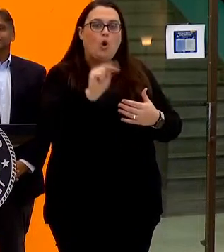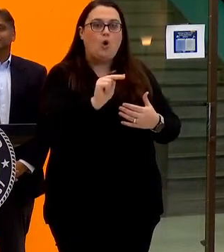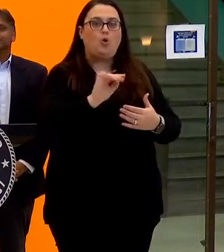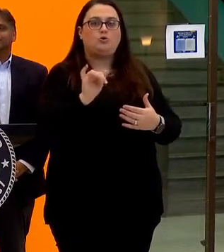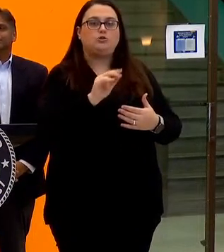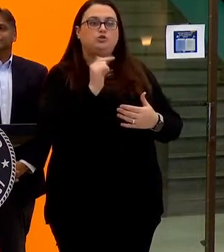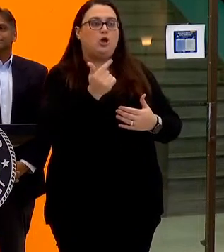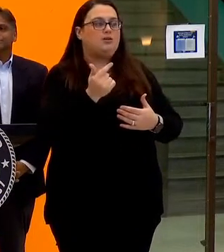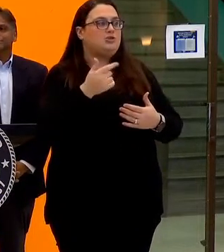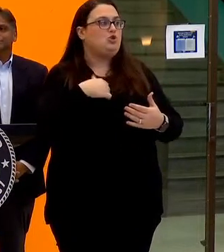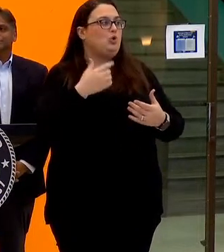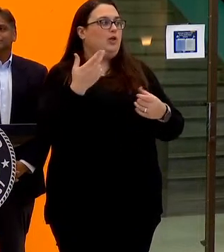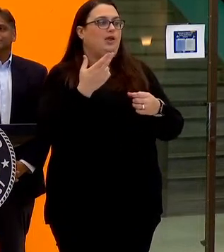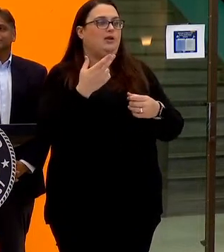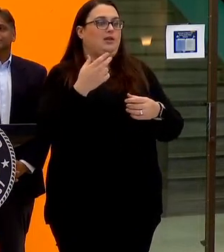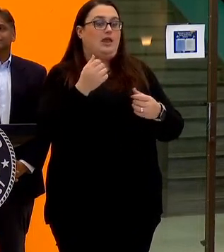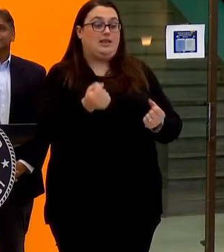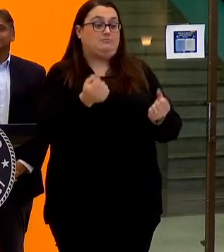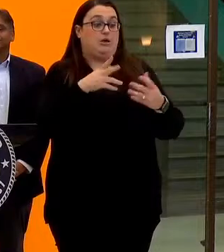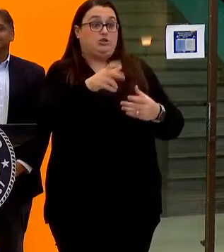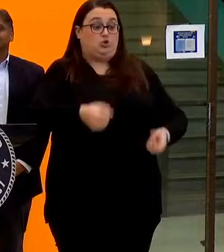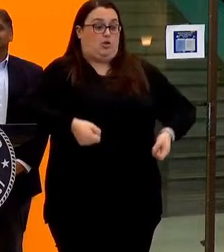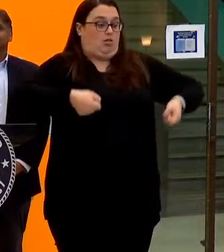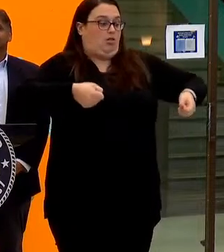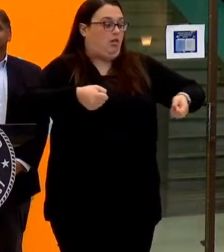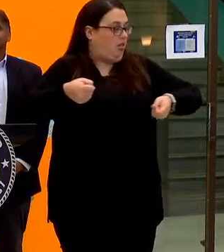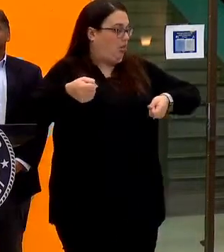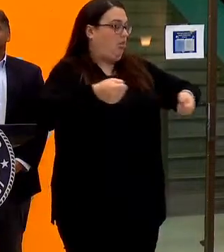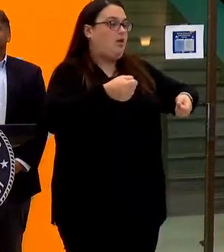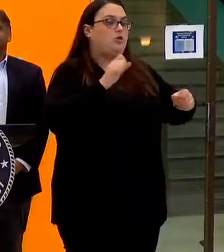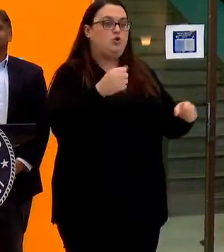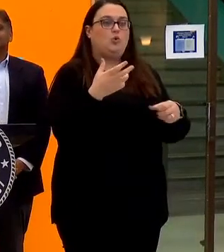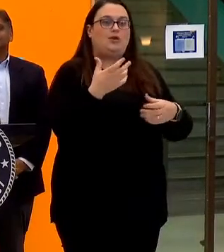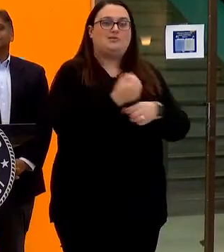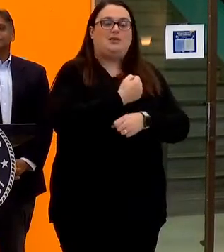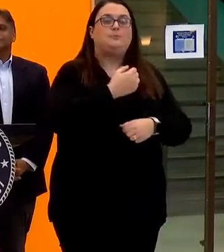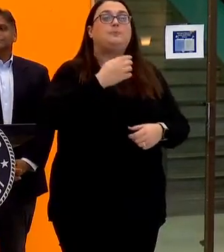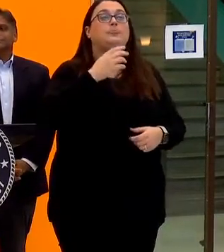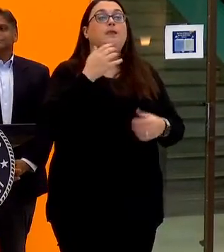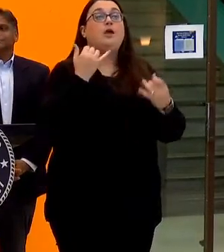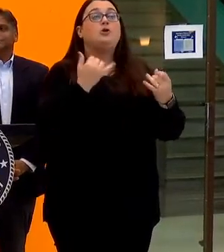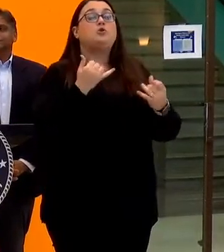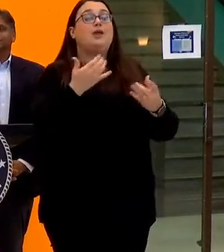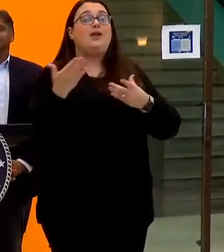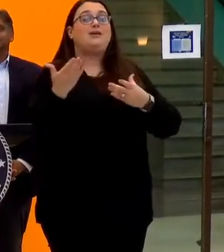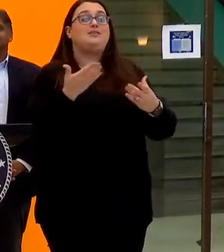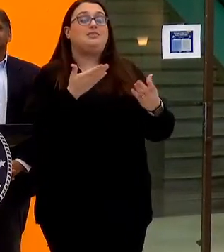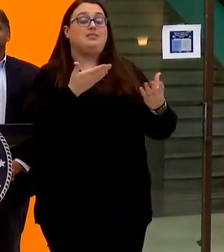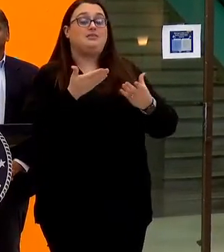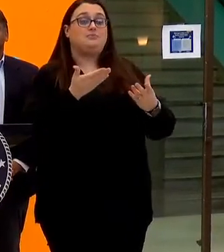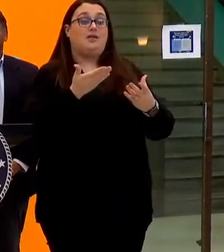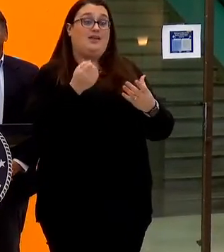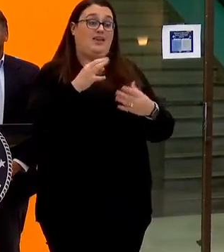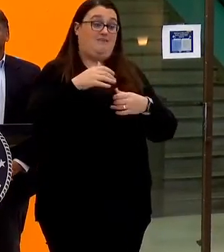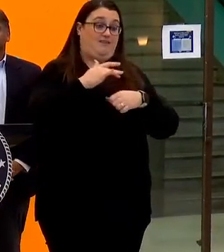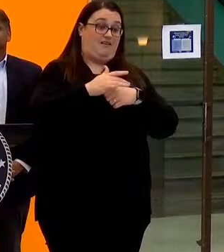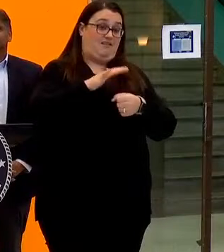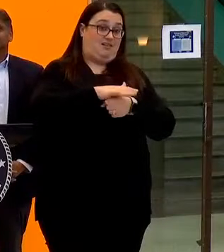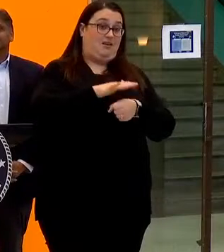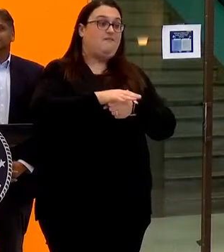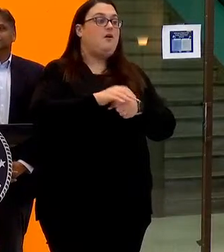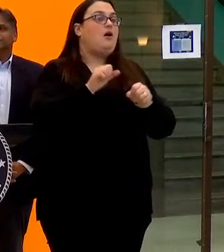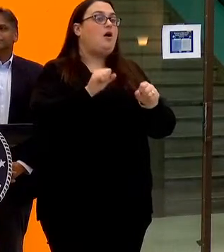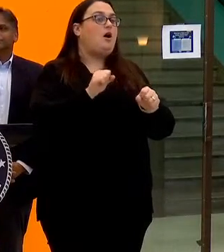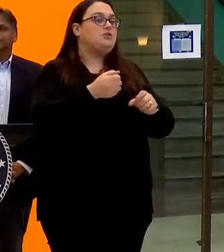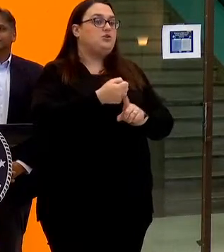take as much water as they can carry from the tanks. Today, as supply allows, we may be able to